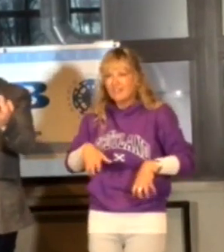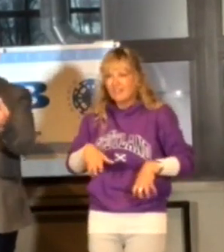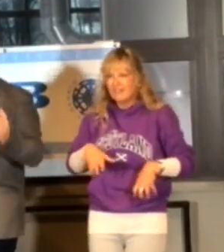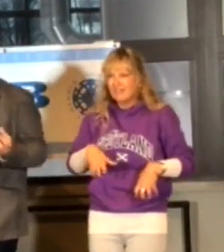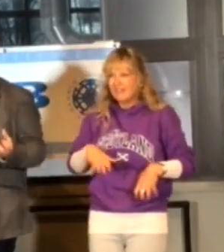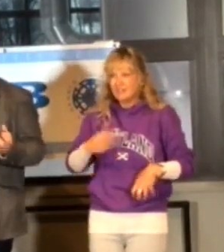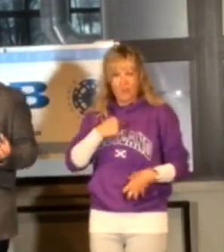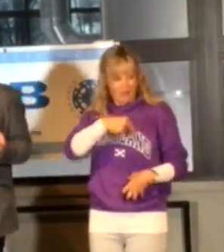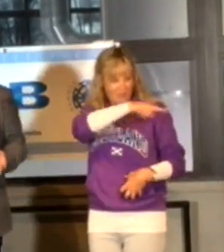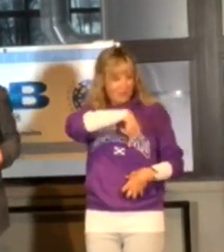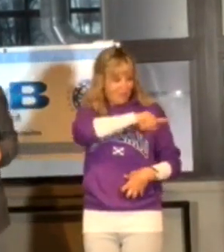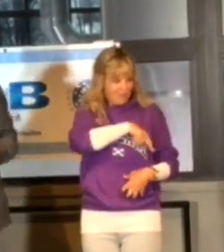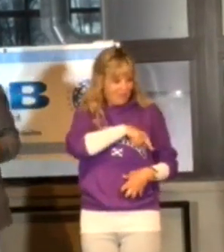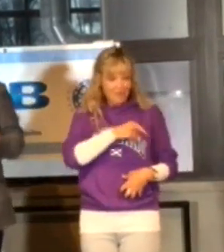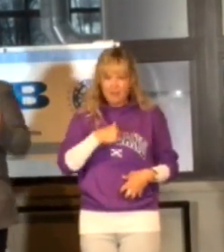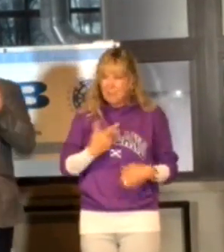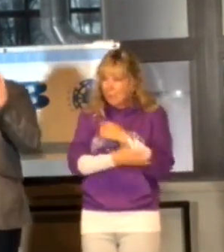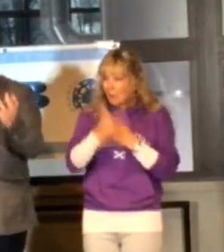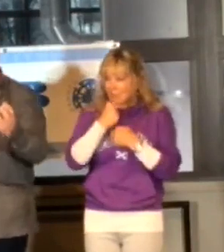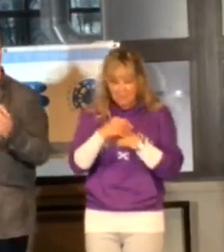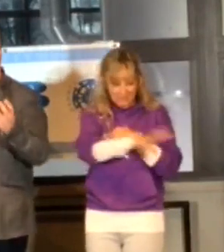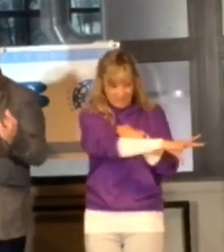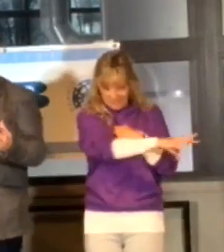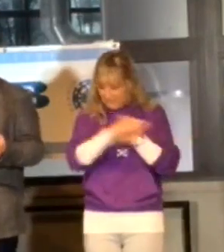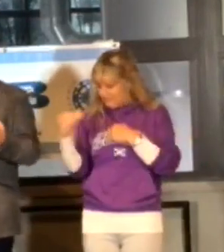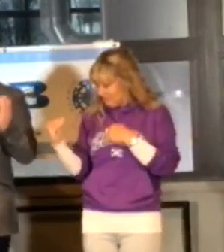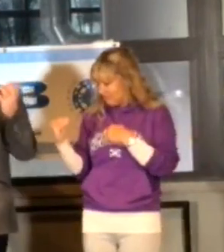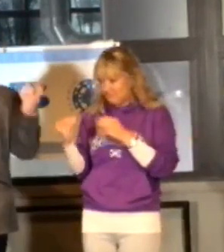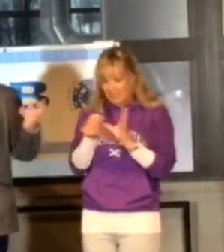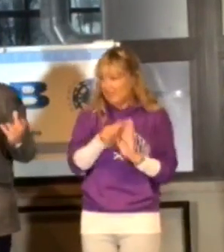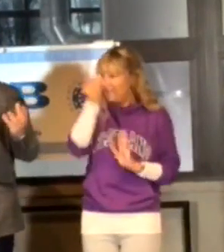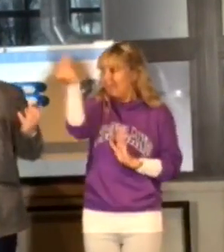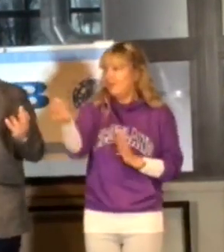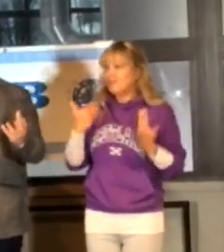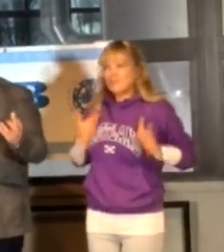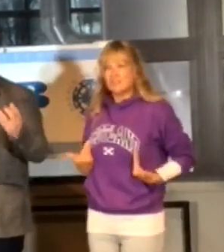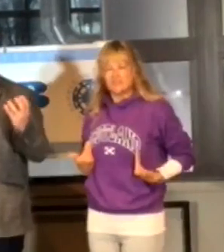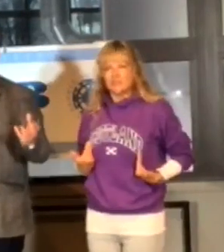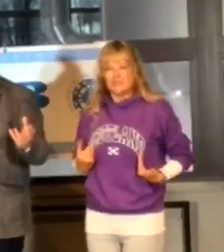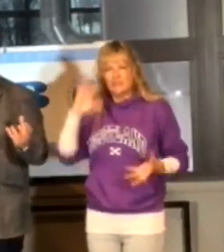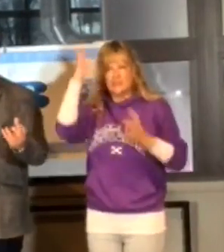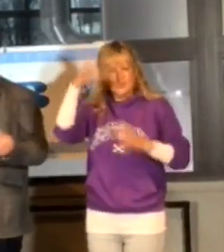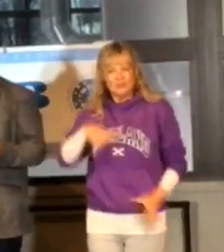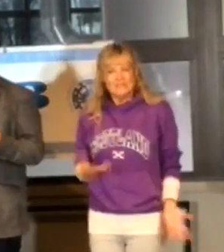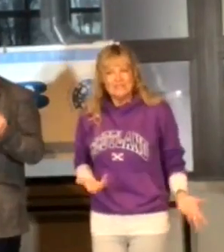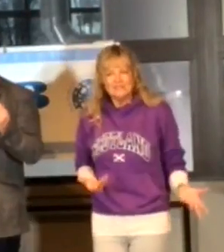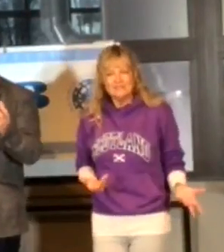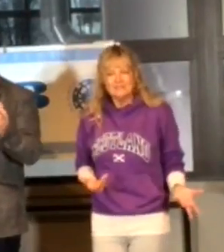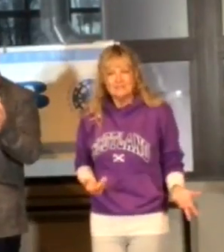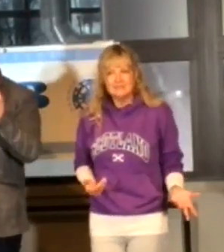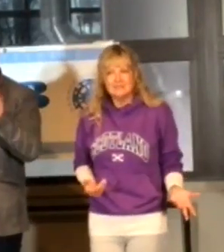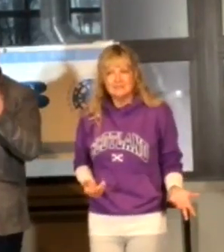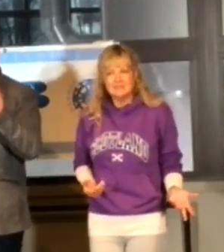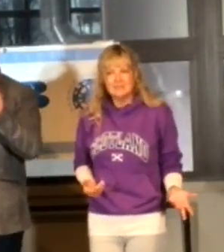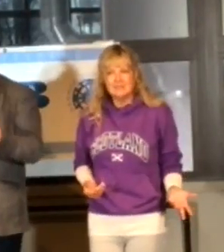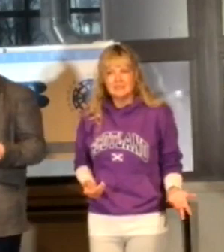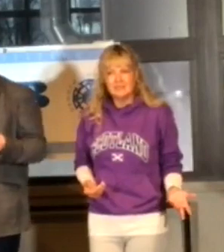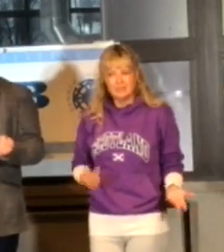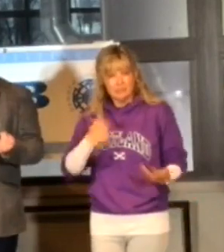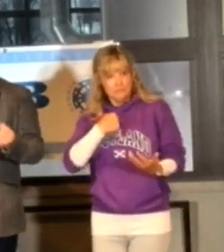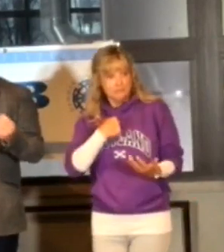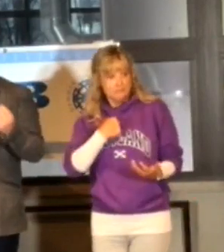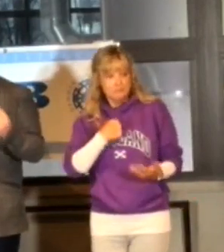out of working class people's pockets and giving it to those who are already rich and don't need it. Now, we want